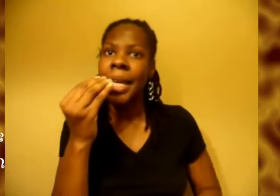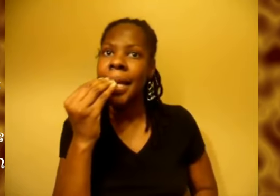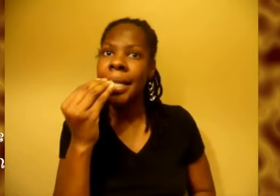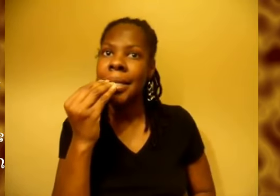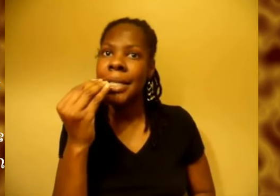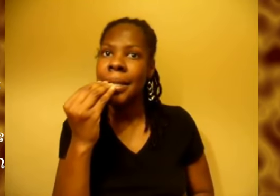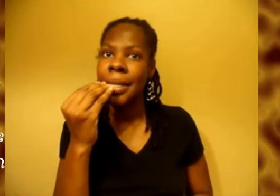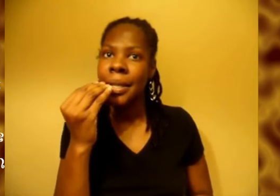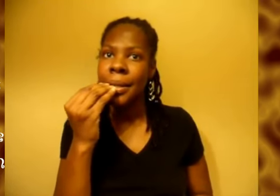eat,